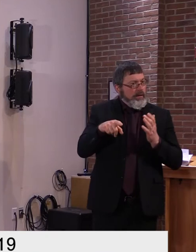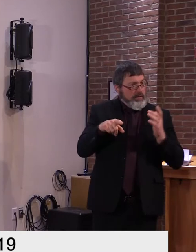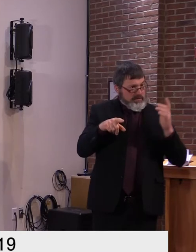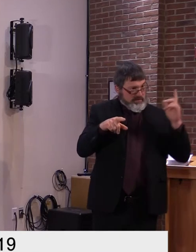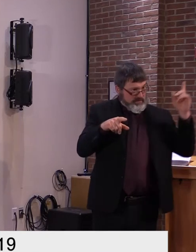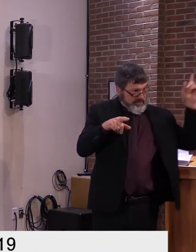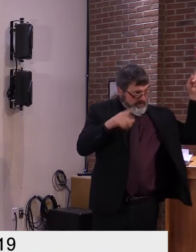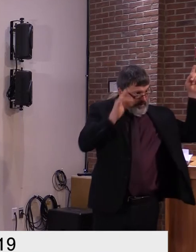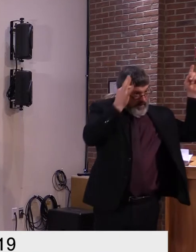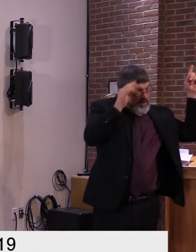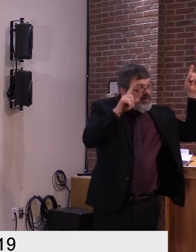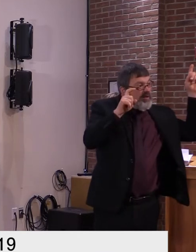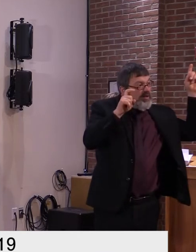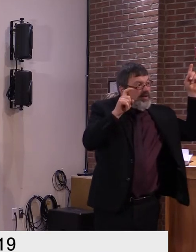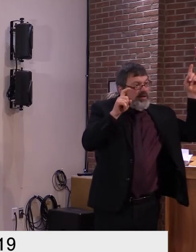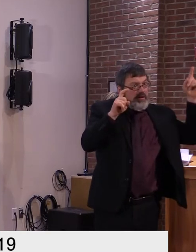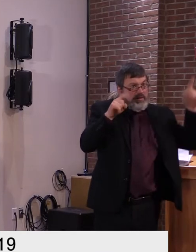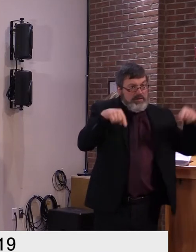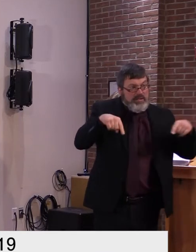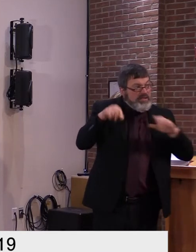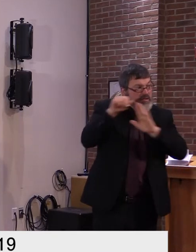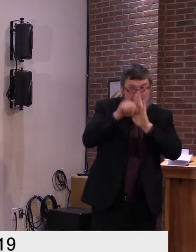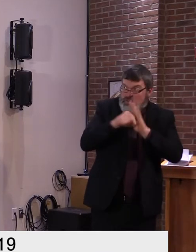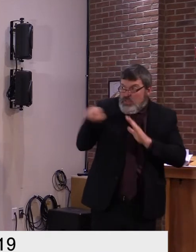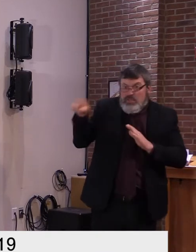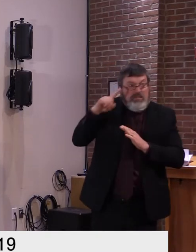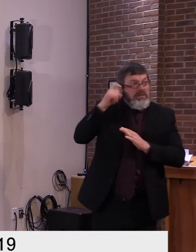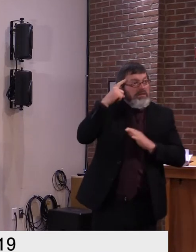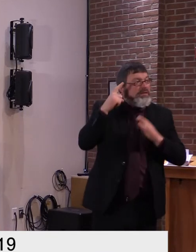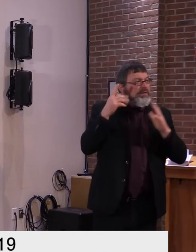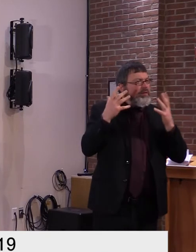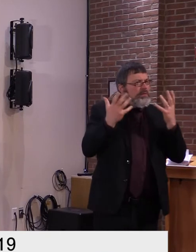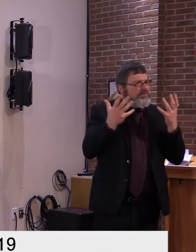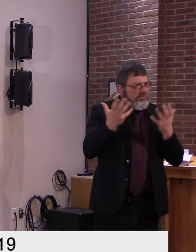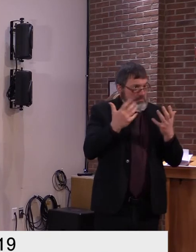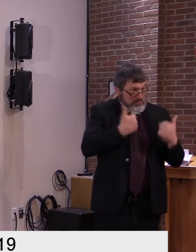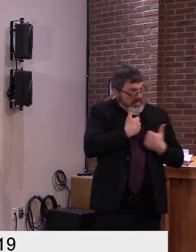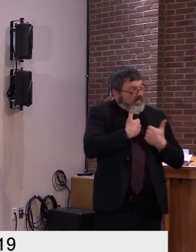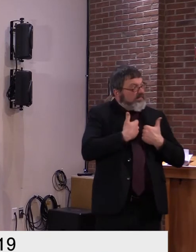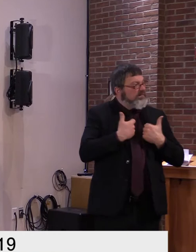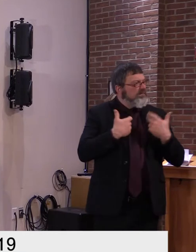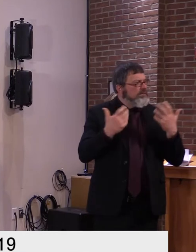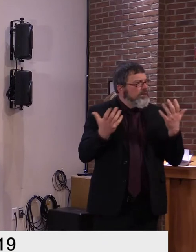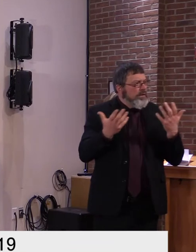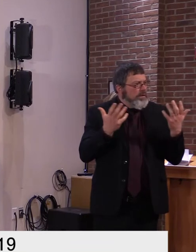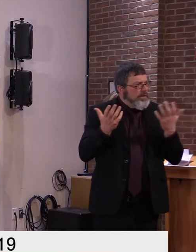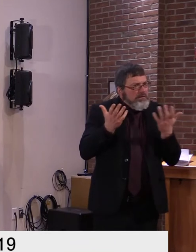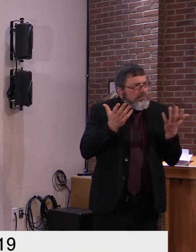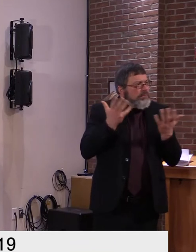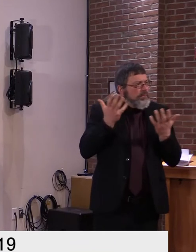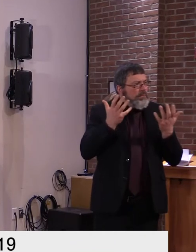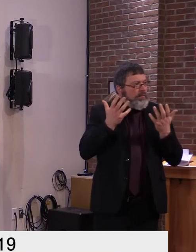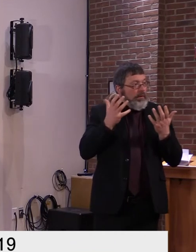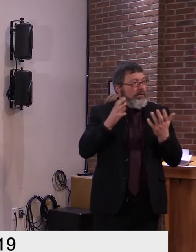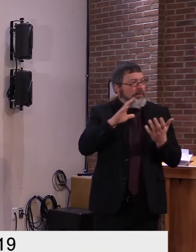are there limits that you know of that may result in problems down the